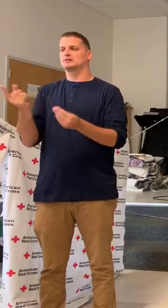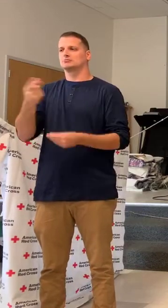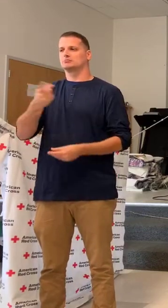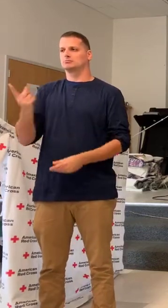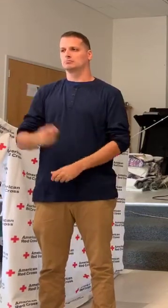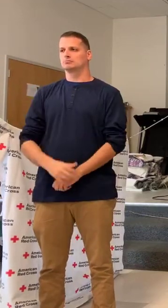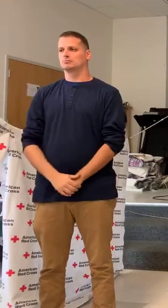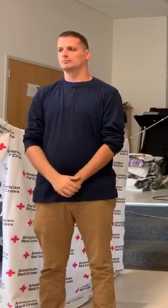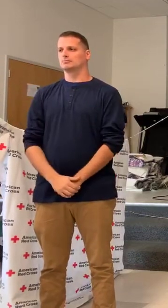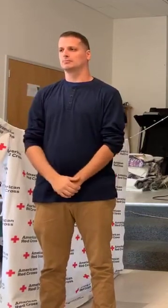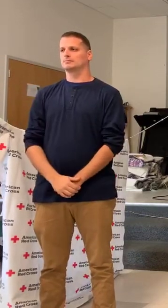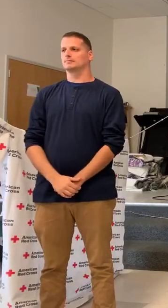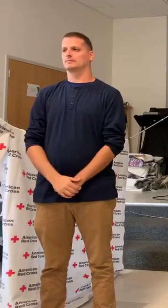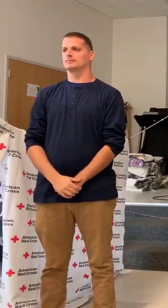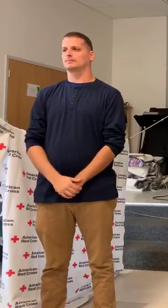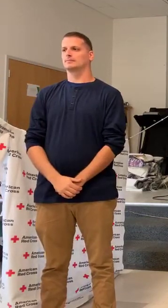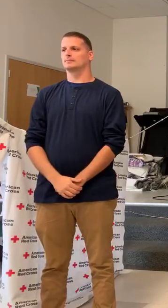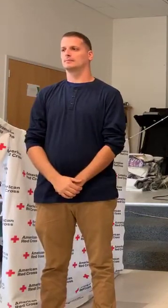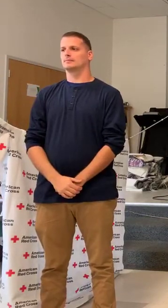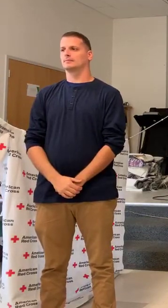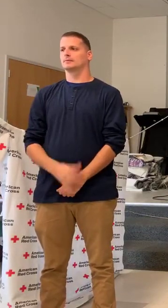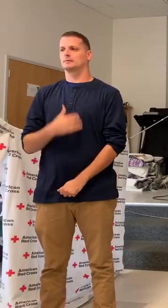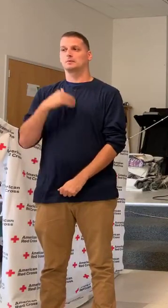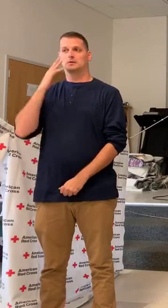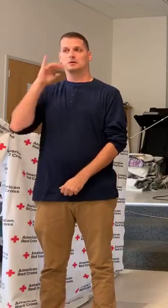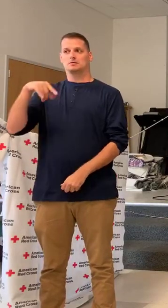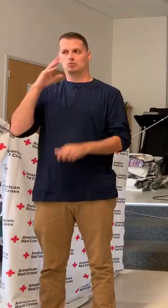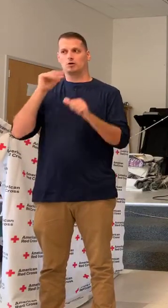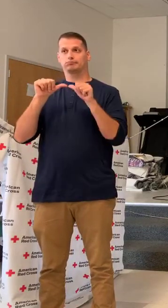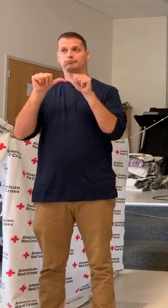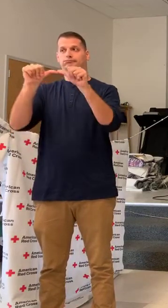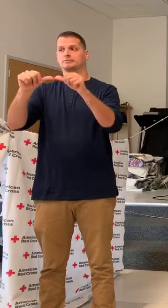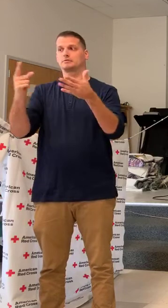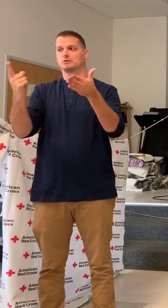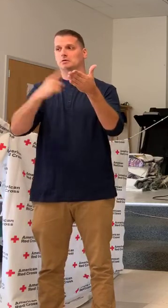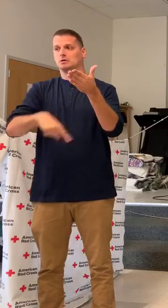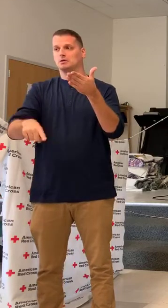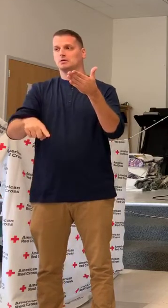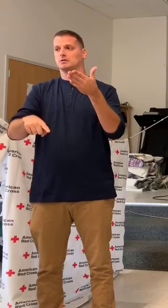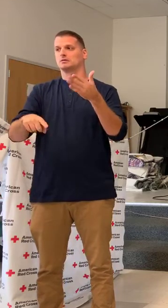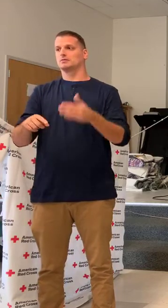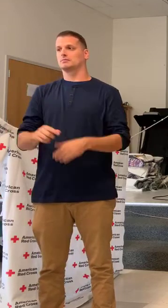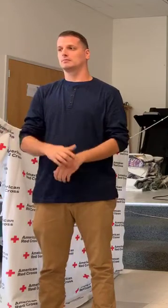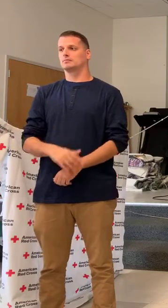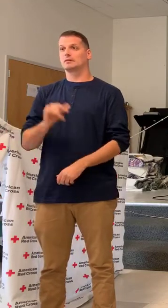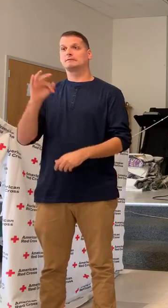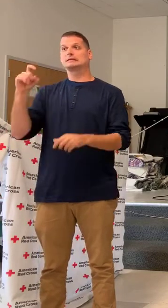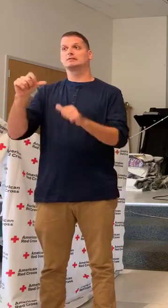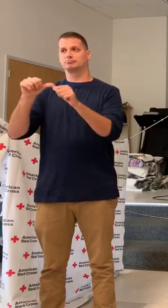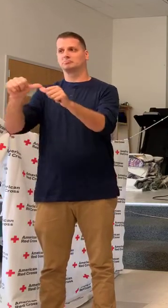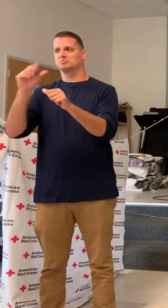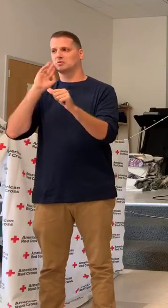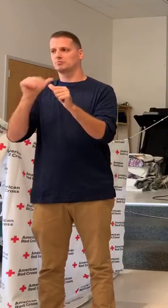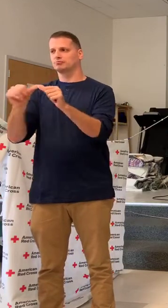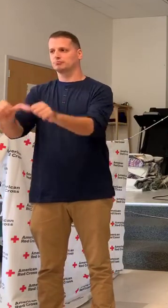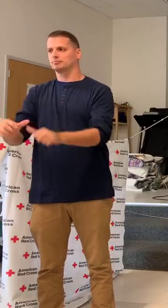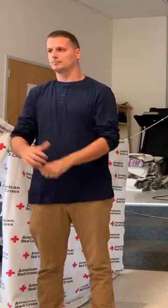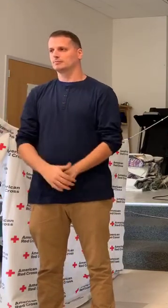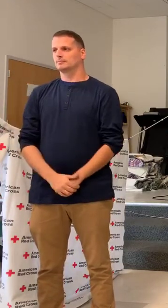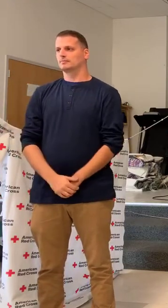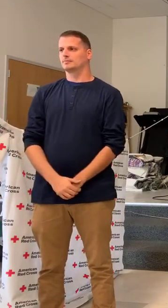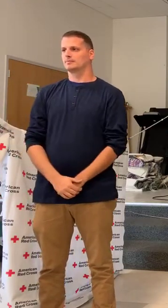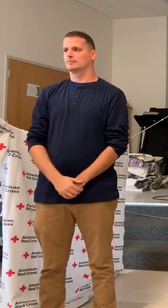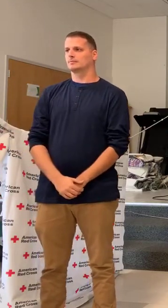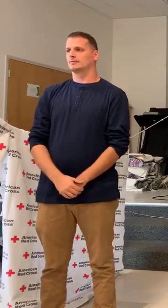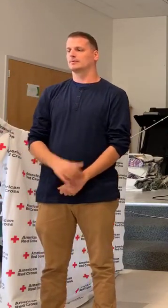up through next week, and then we can take a look at it. If we need to go further, we will, but at least up through next week, that's our plan, to be here